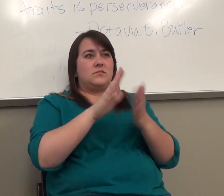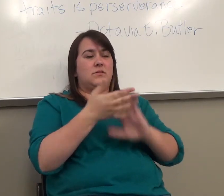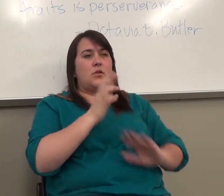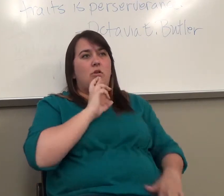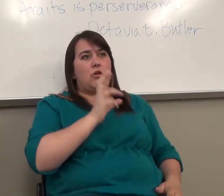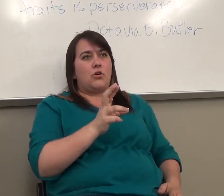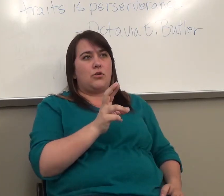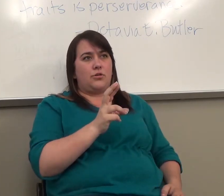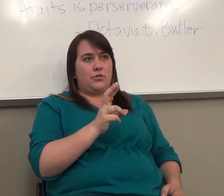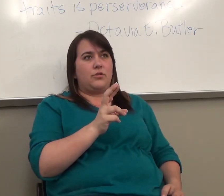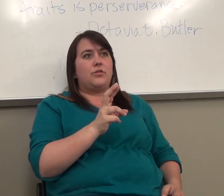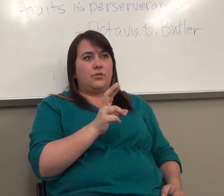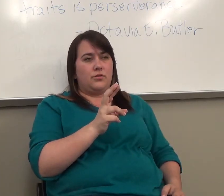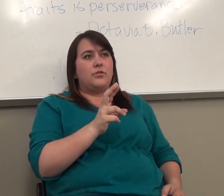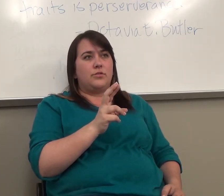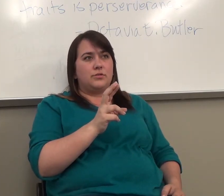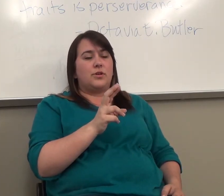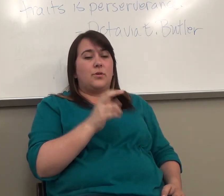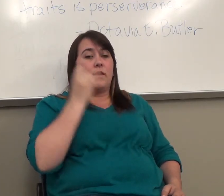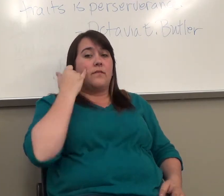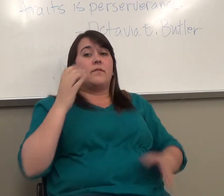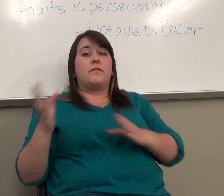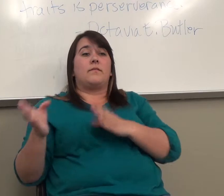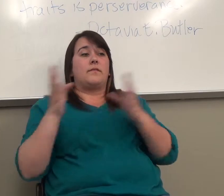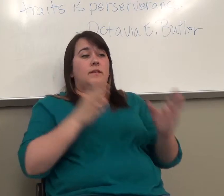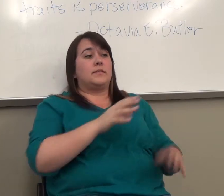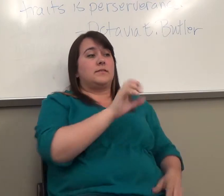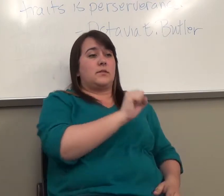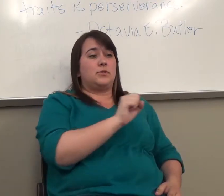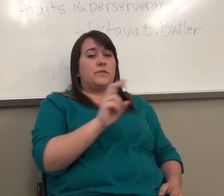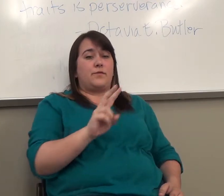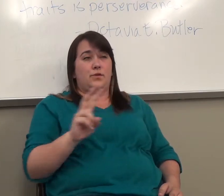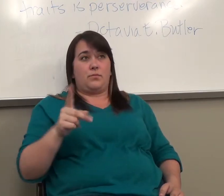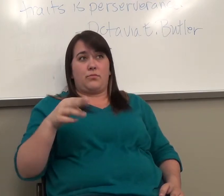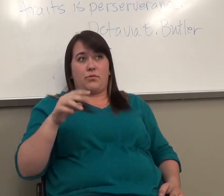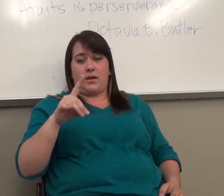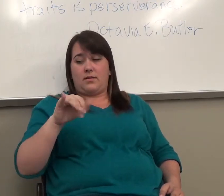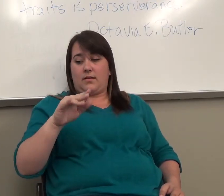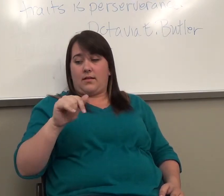if this were subject, verb, predicate, it would say a printer and a scanner are also included.